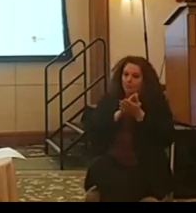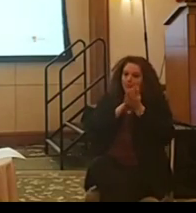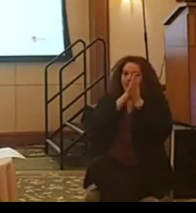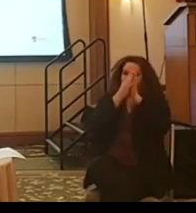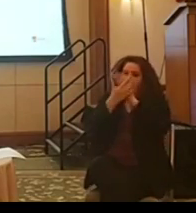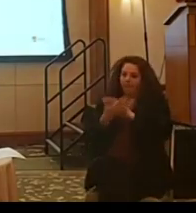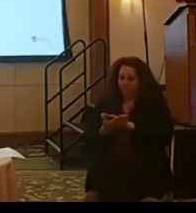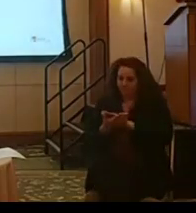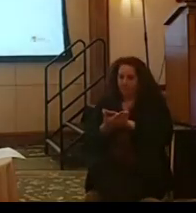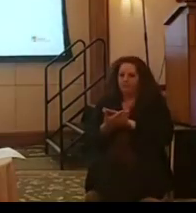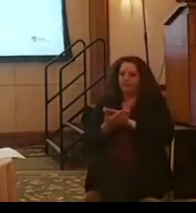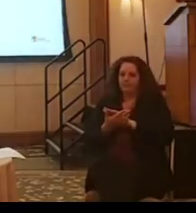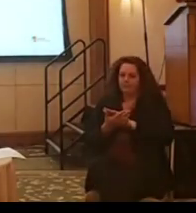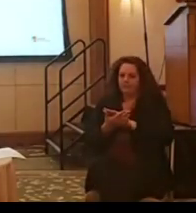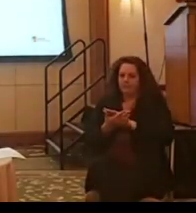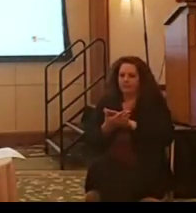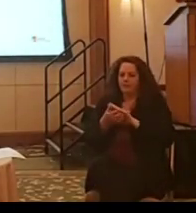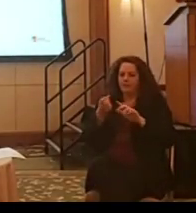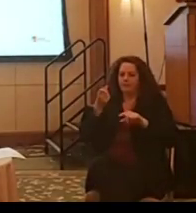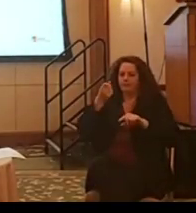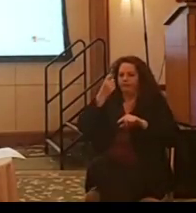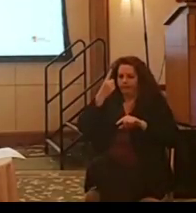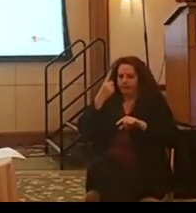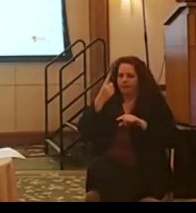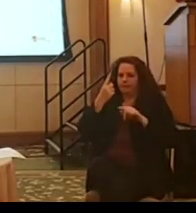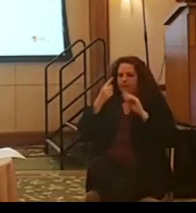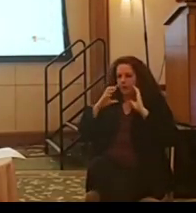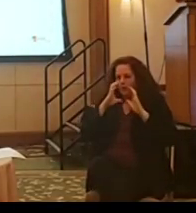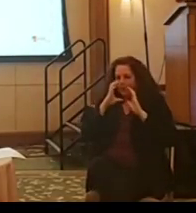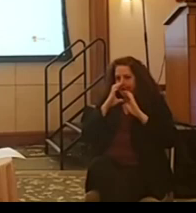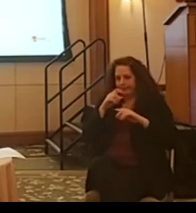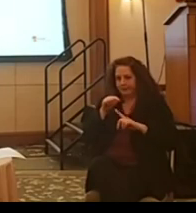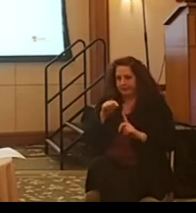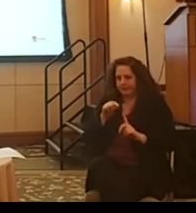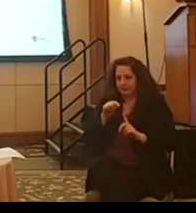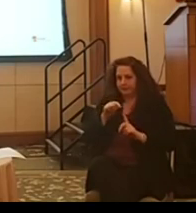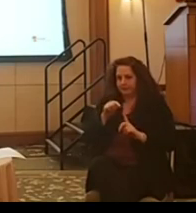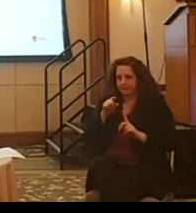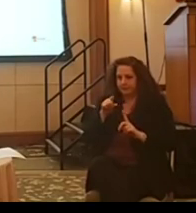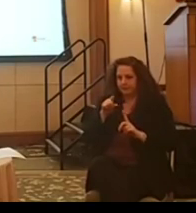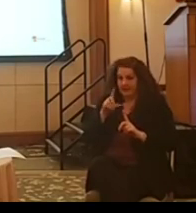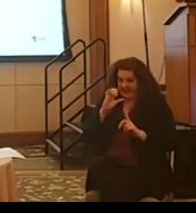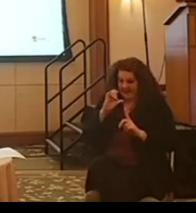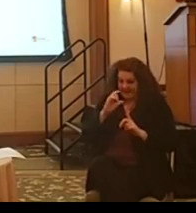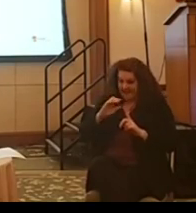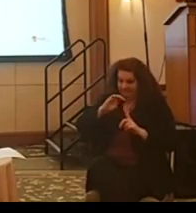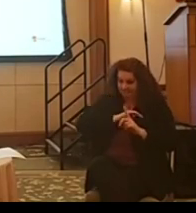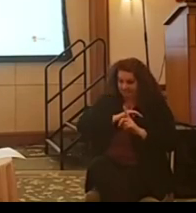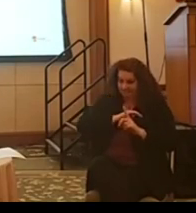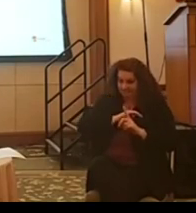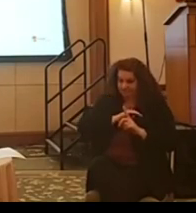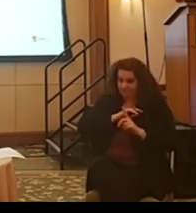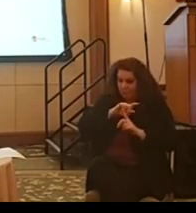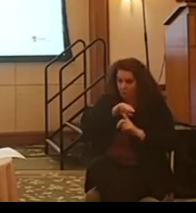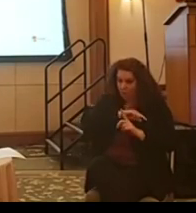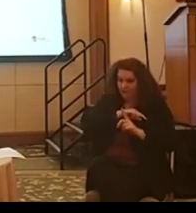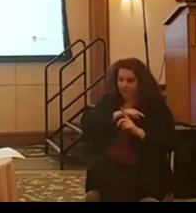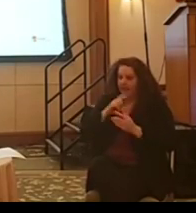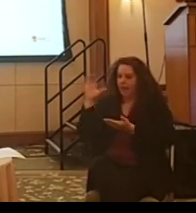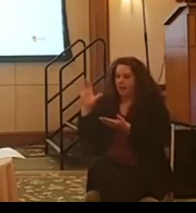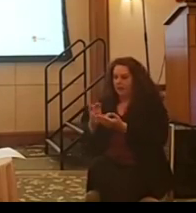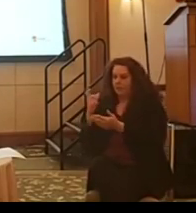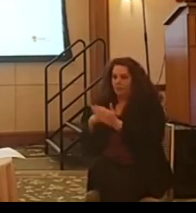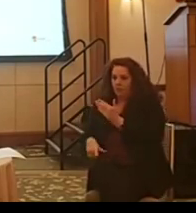will say, here's what we made. Is this of high enough quality? Is this of low enough cost?